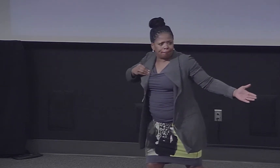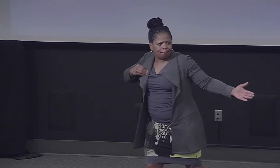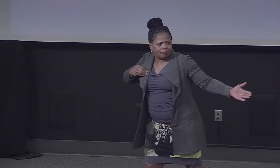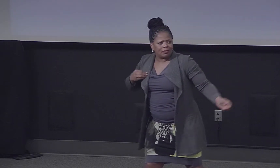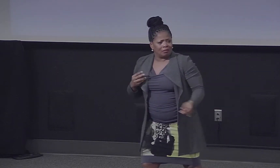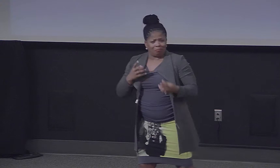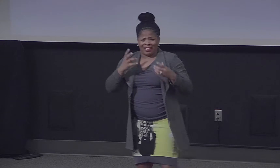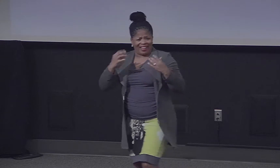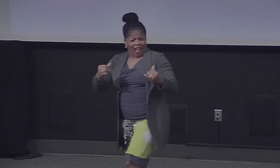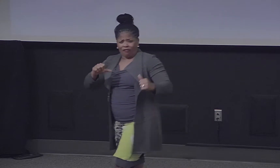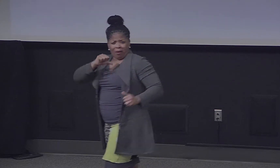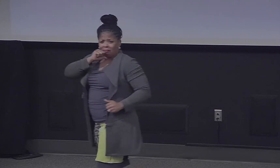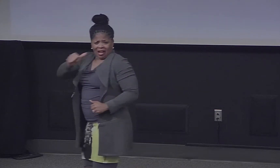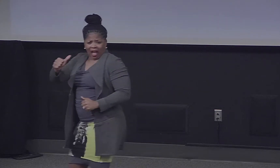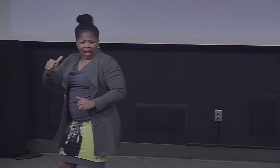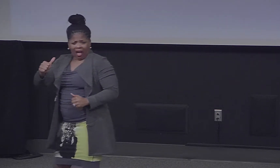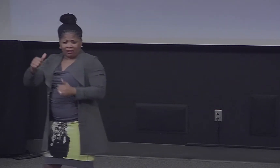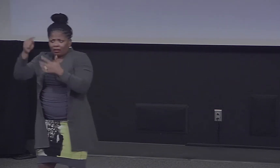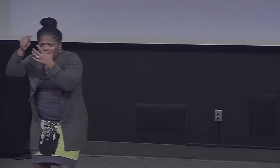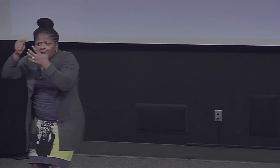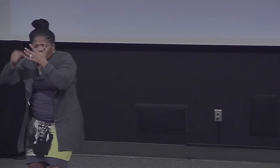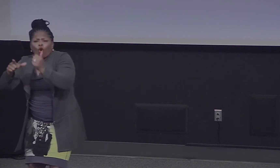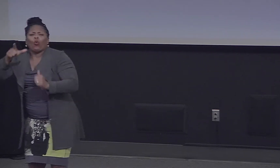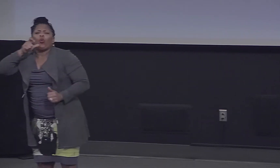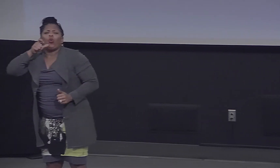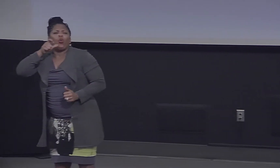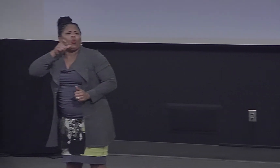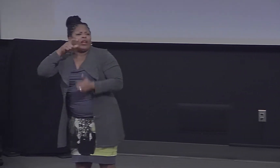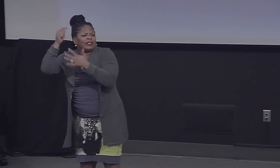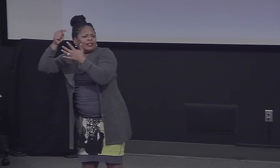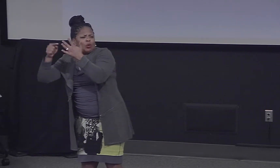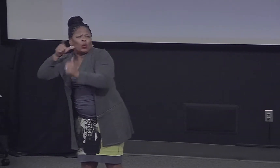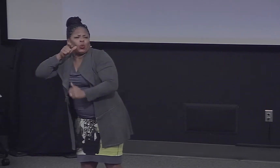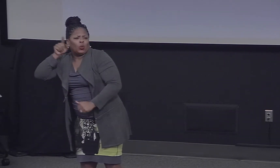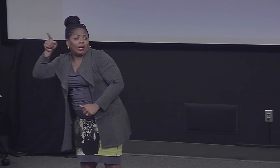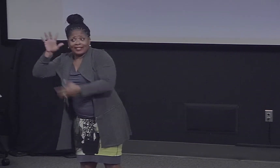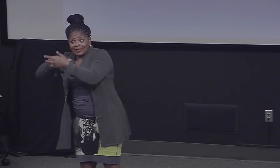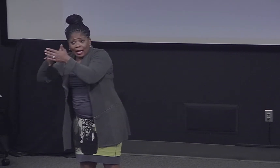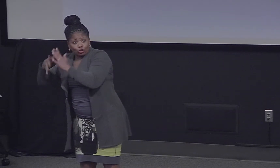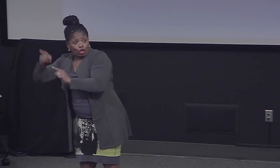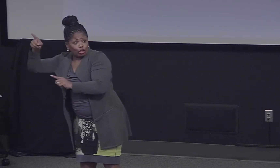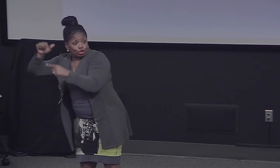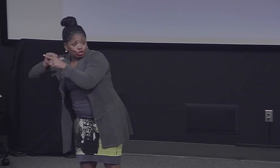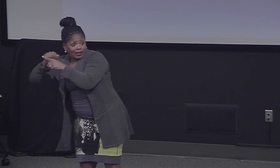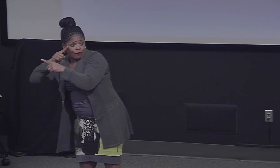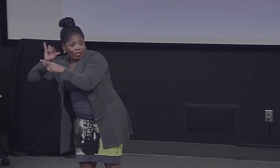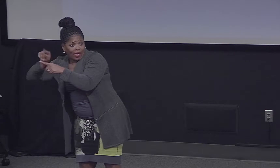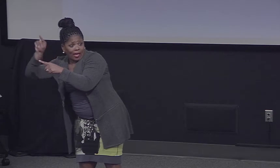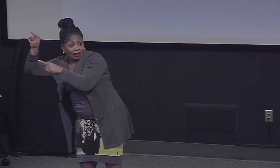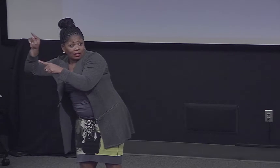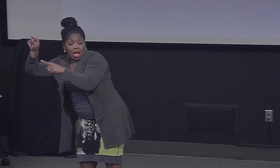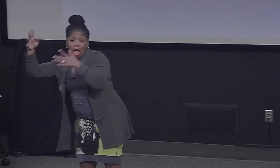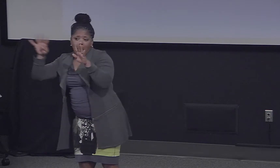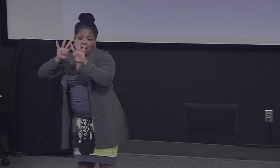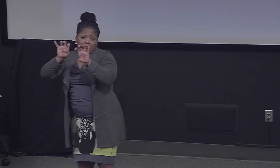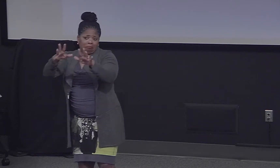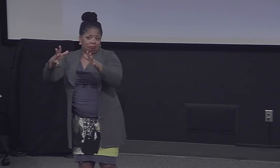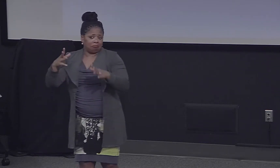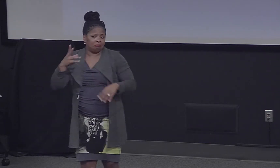is this client or that person that I work with? And sometimes now, that's not what's happening with scheduling. Are the actual schedulers